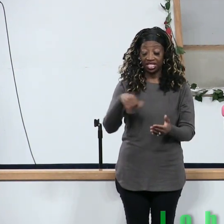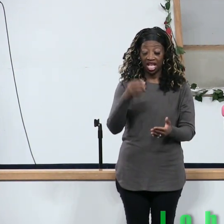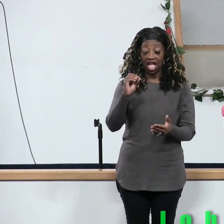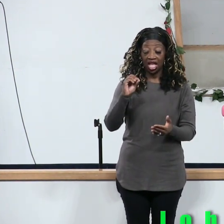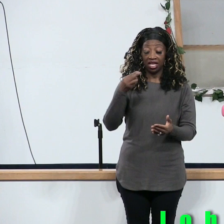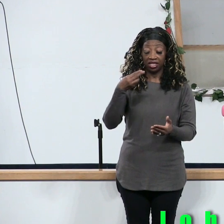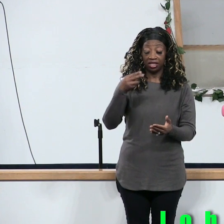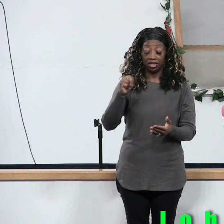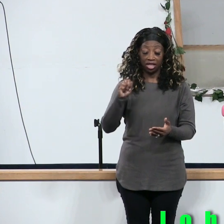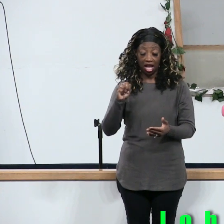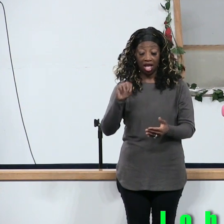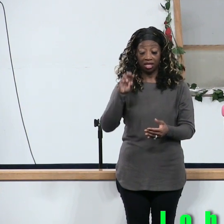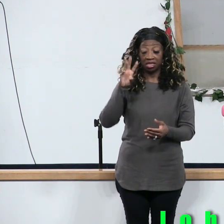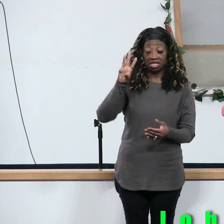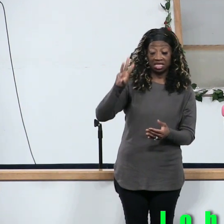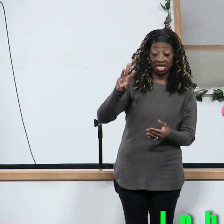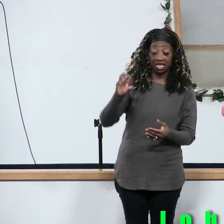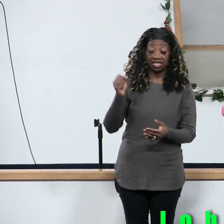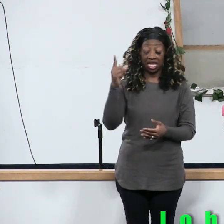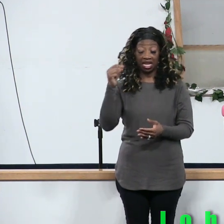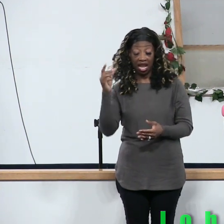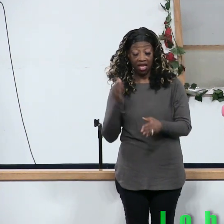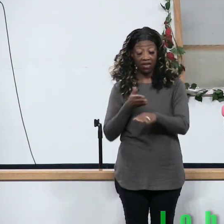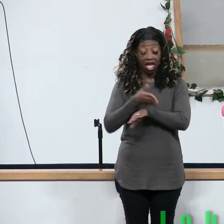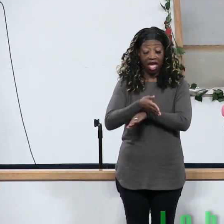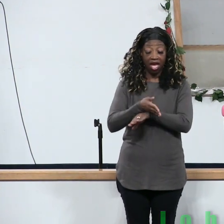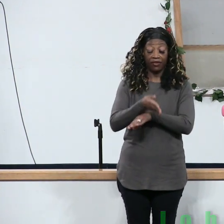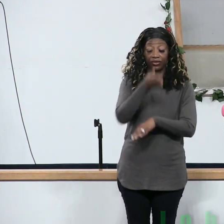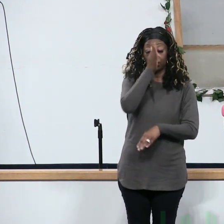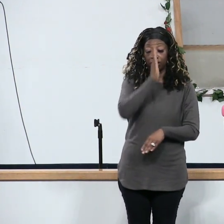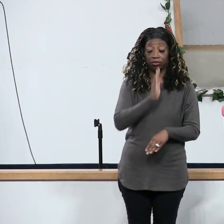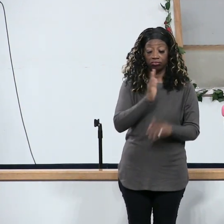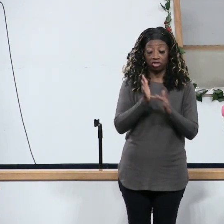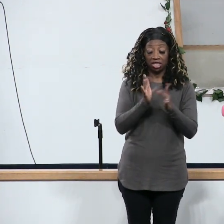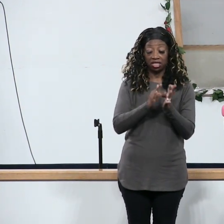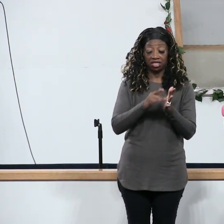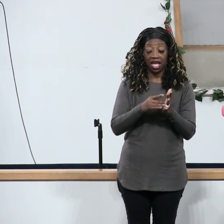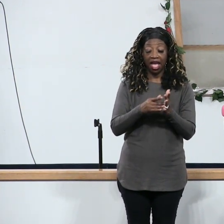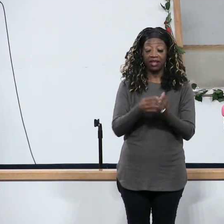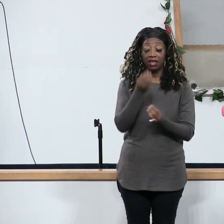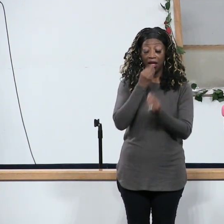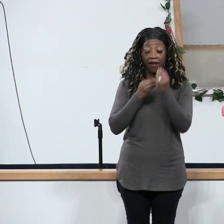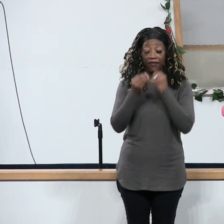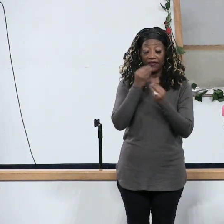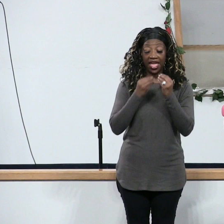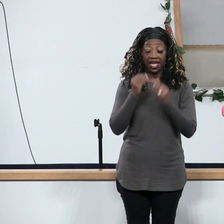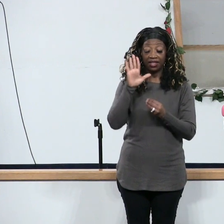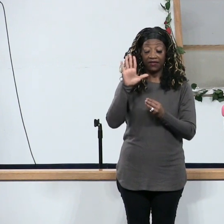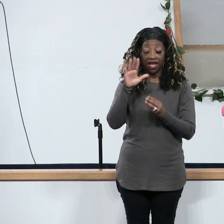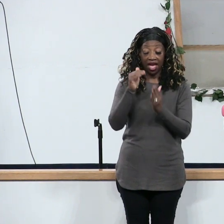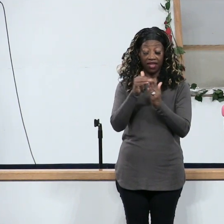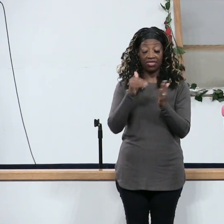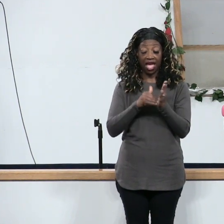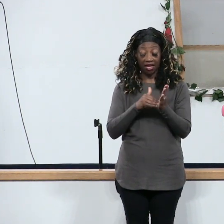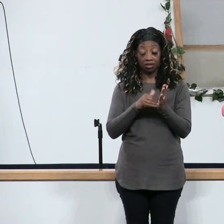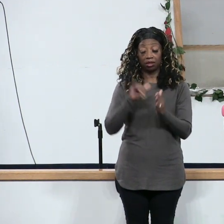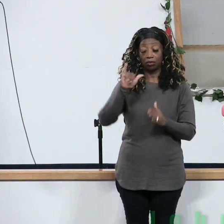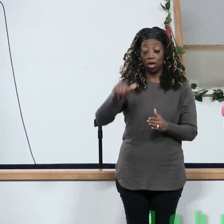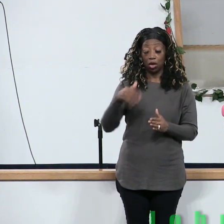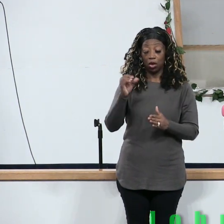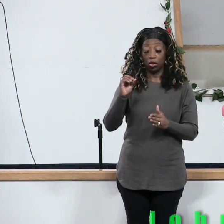after Jesus has fed the 5,000, he gives thanks to the Father. Then in John 11:41,